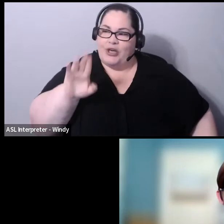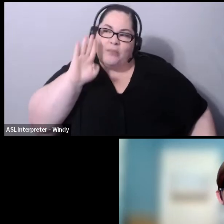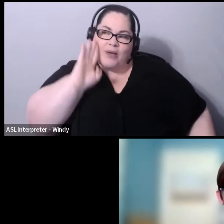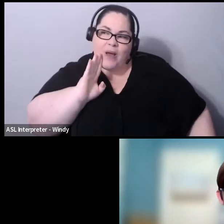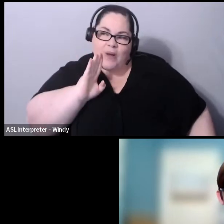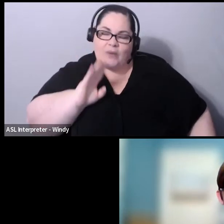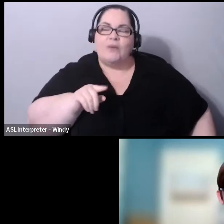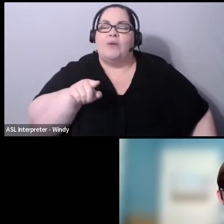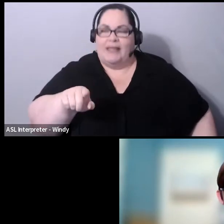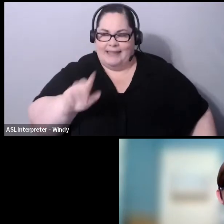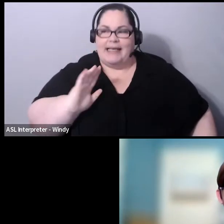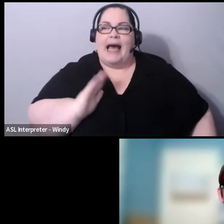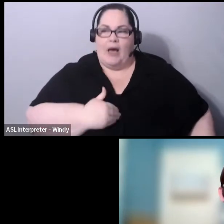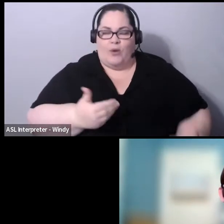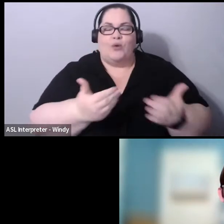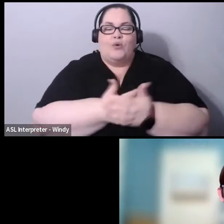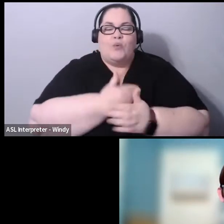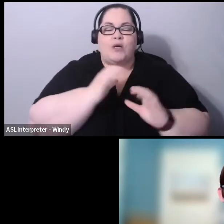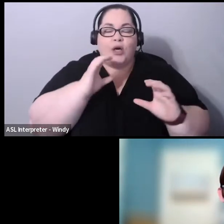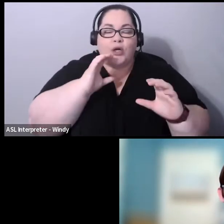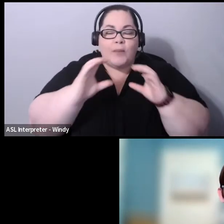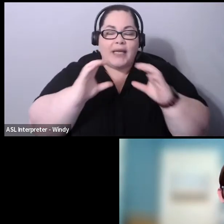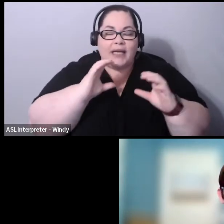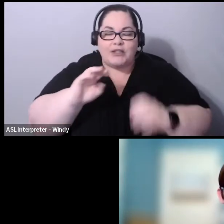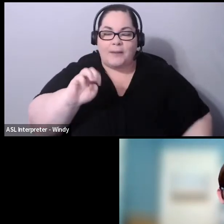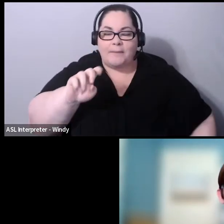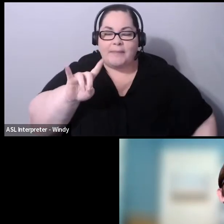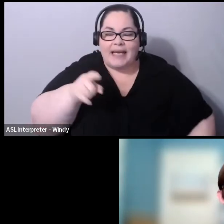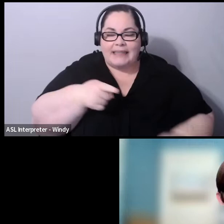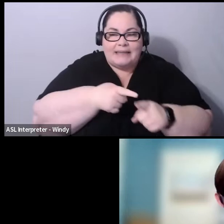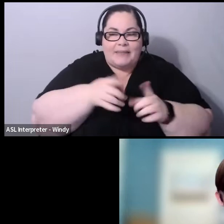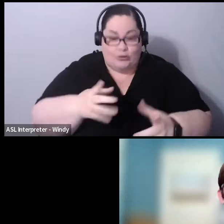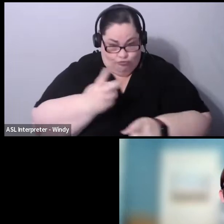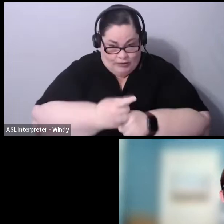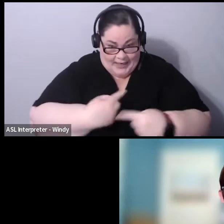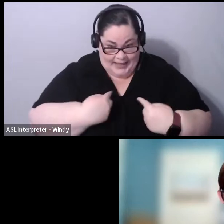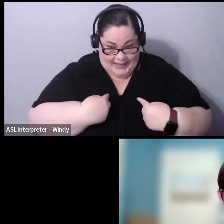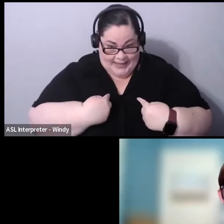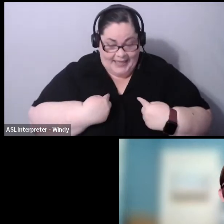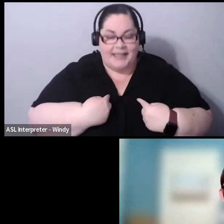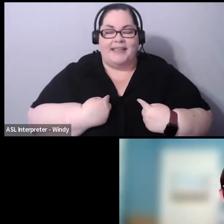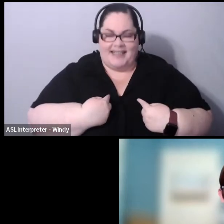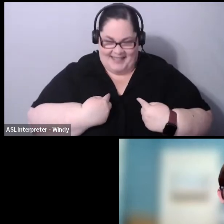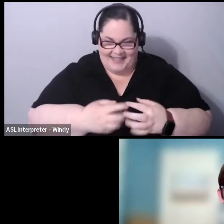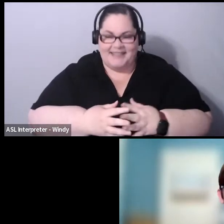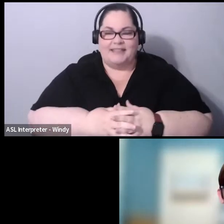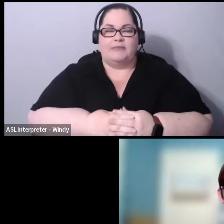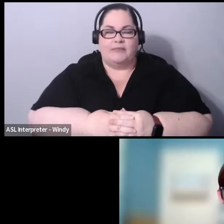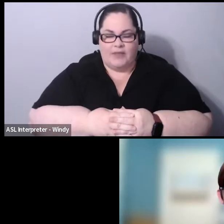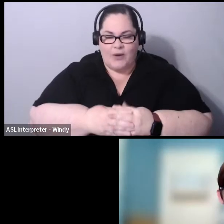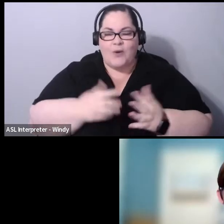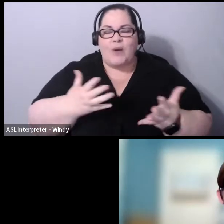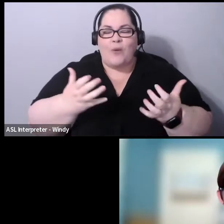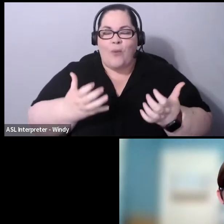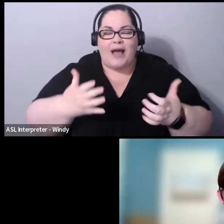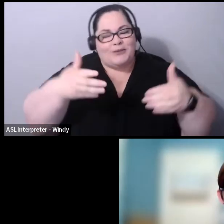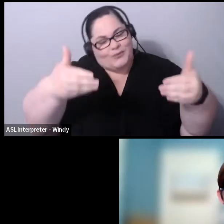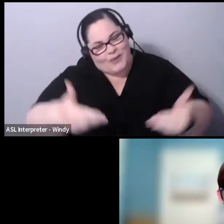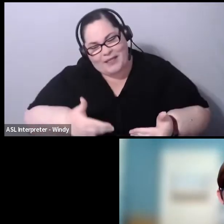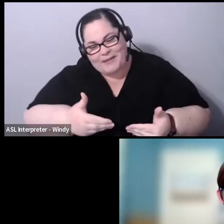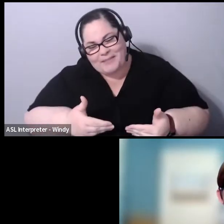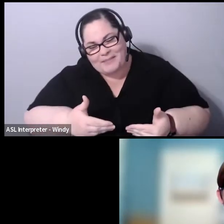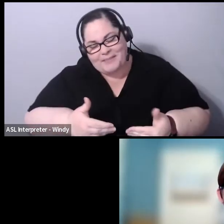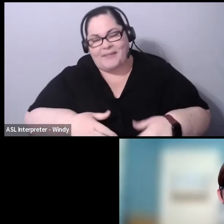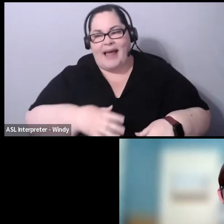brand new communications and media specialist. Do I have that correct, Spencer? And Yes. We would love to just welcome you.